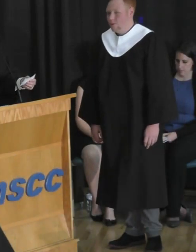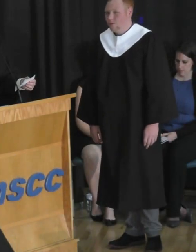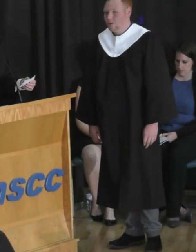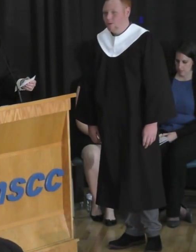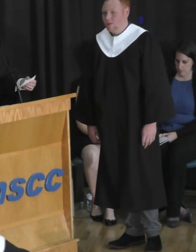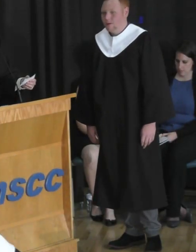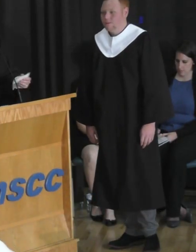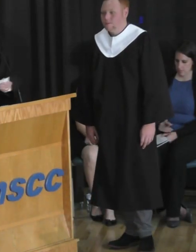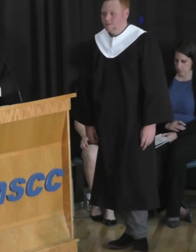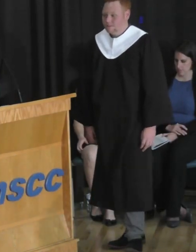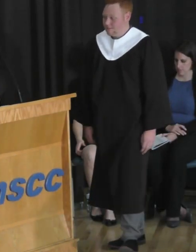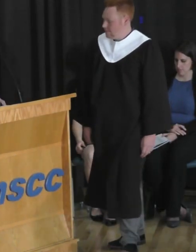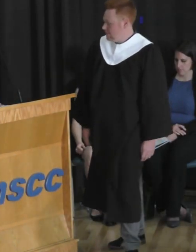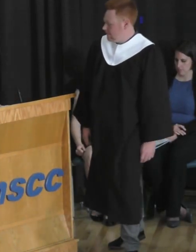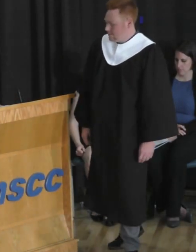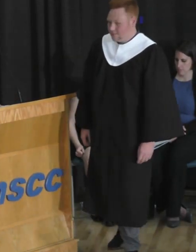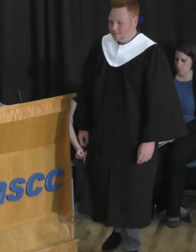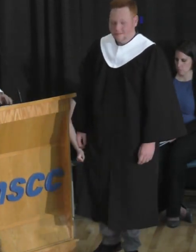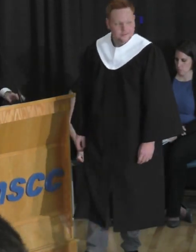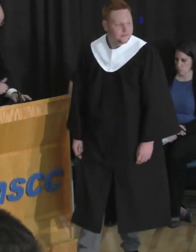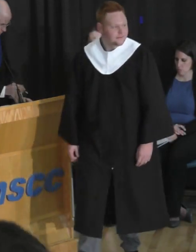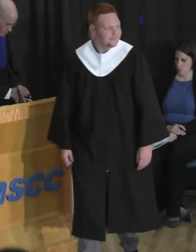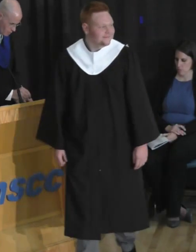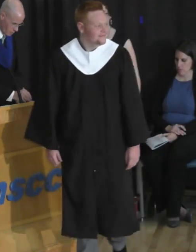Mitchell Withrow.